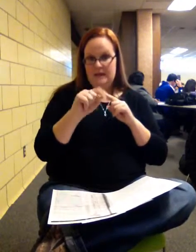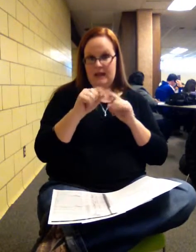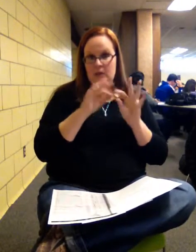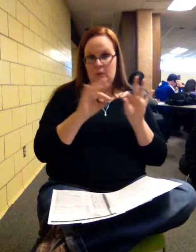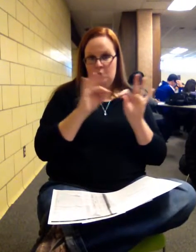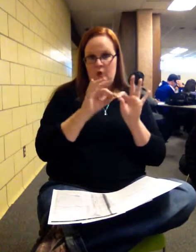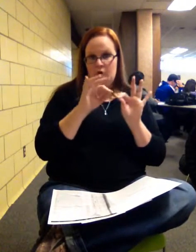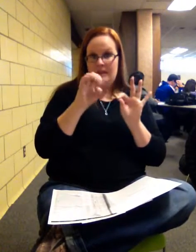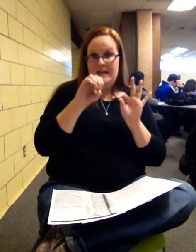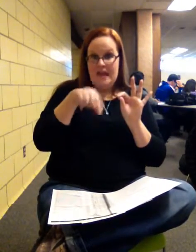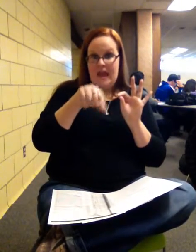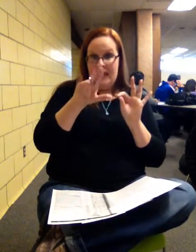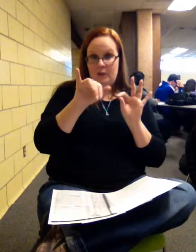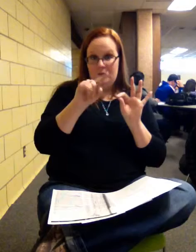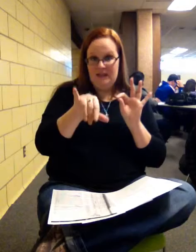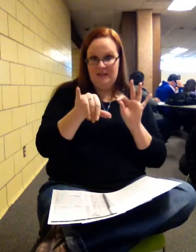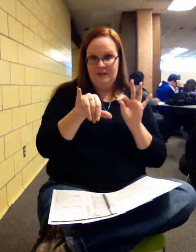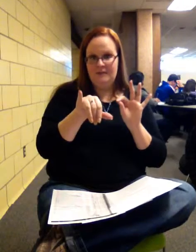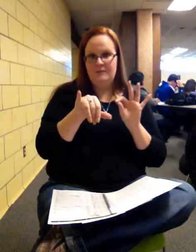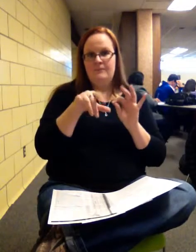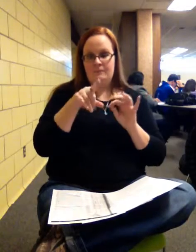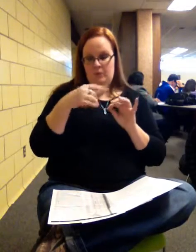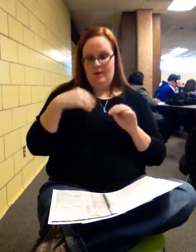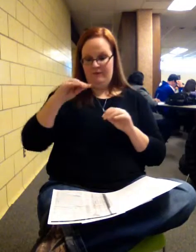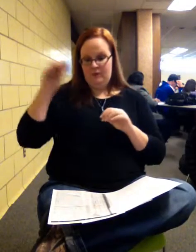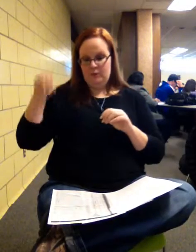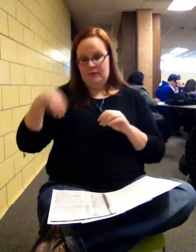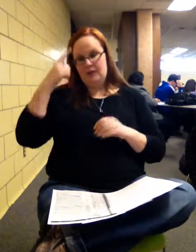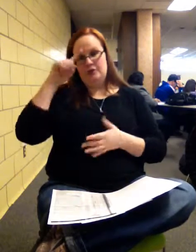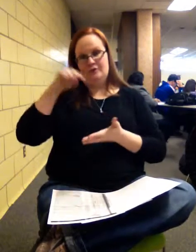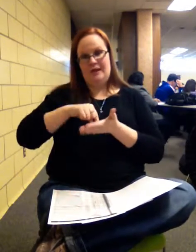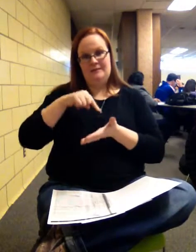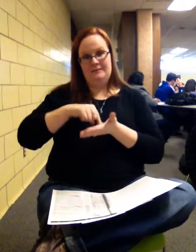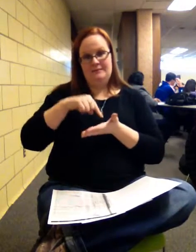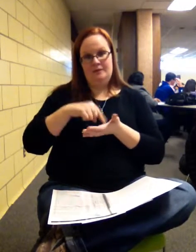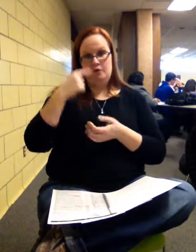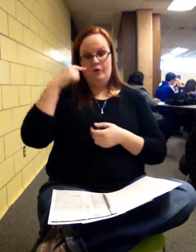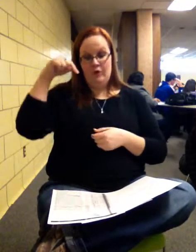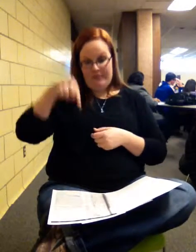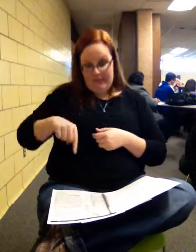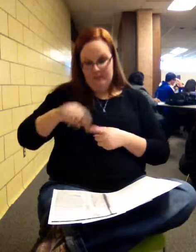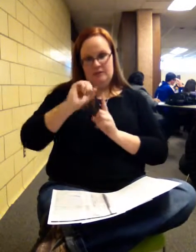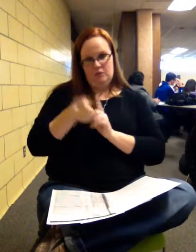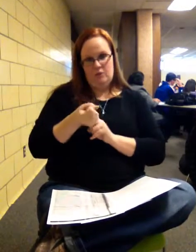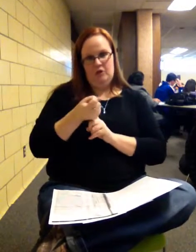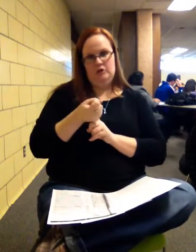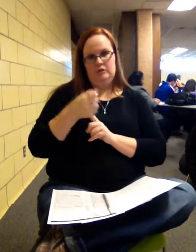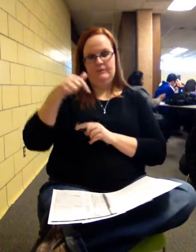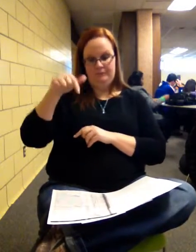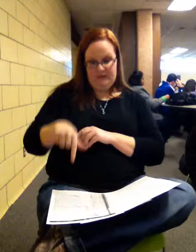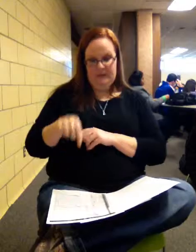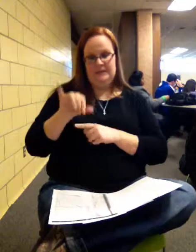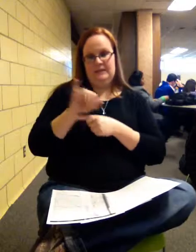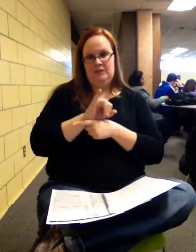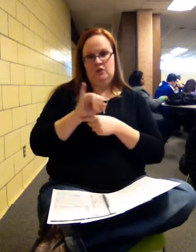equity, you have the percentage for debt. So in this case, in this industry, they're